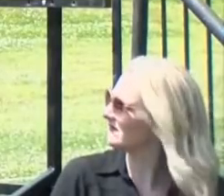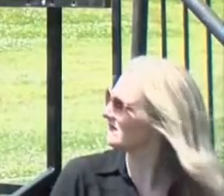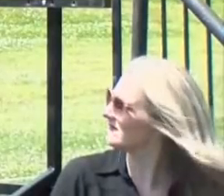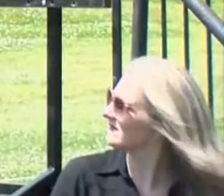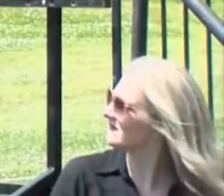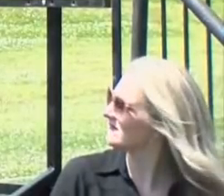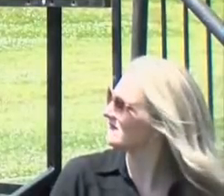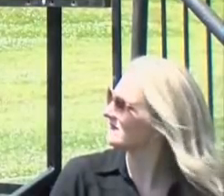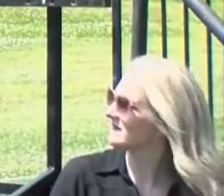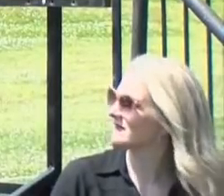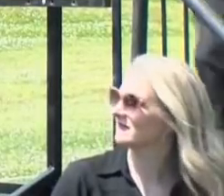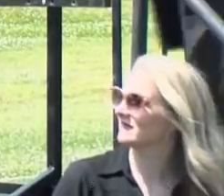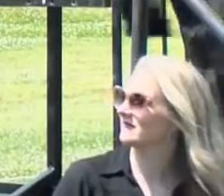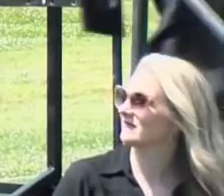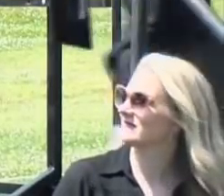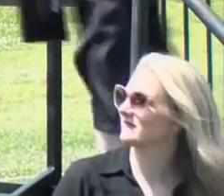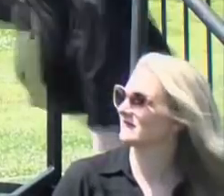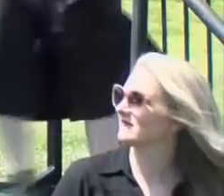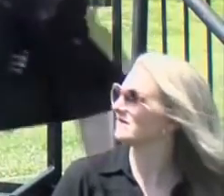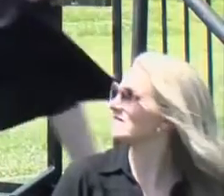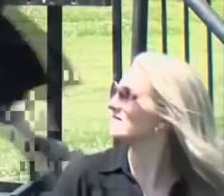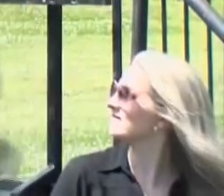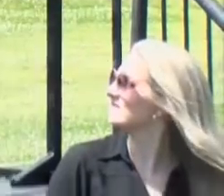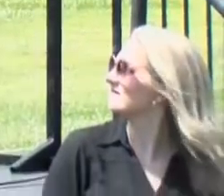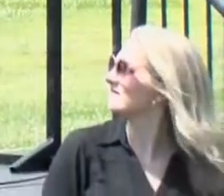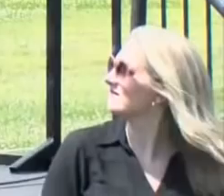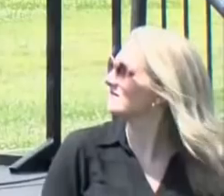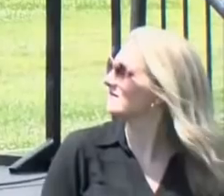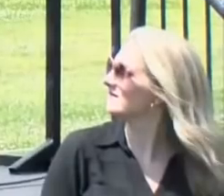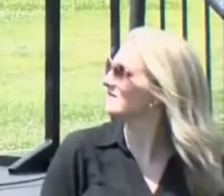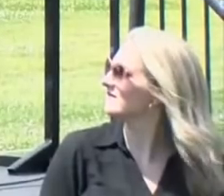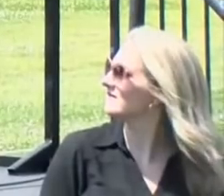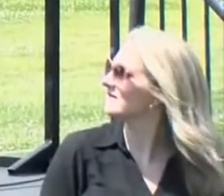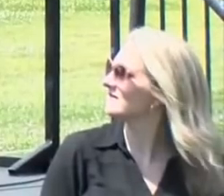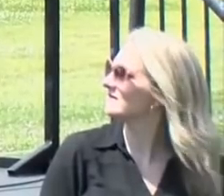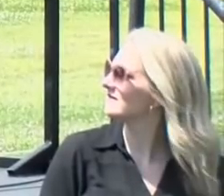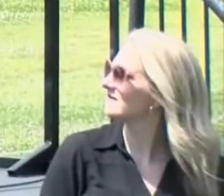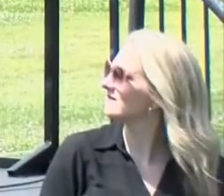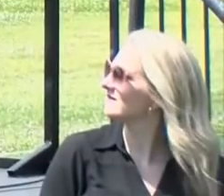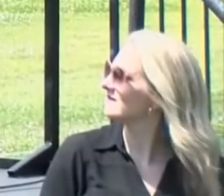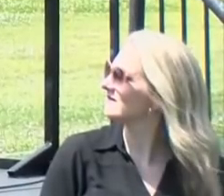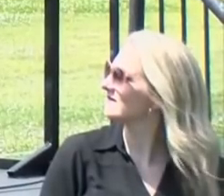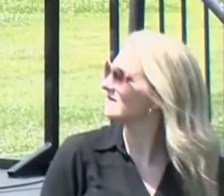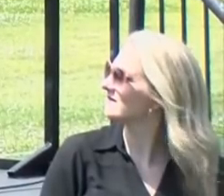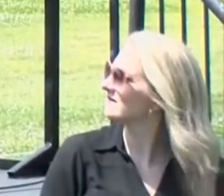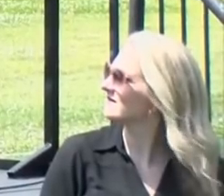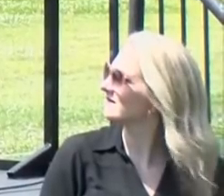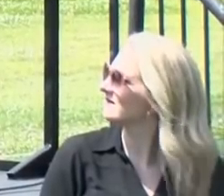Jeremy Bailey.